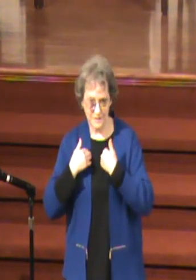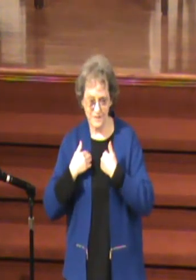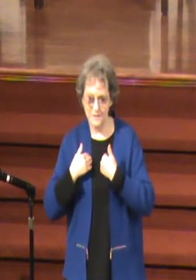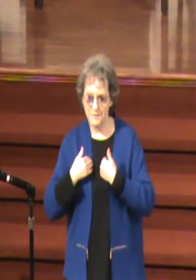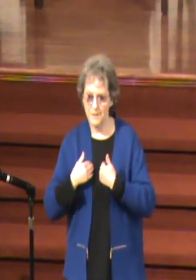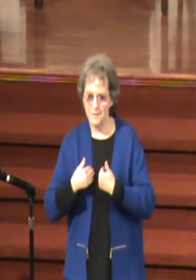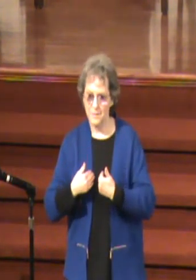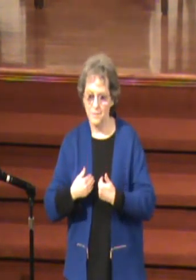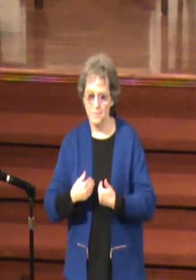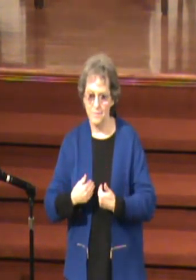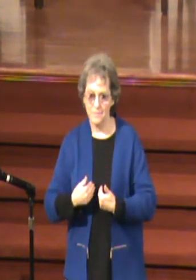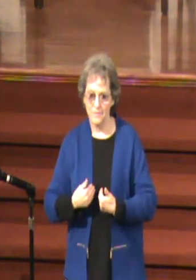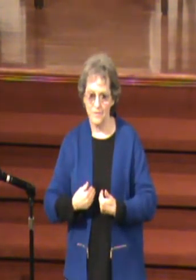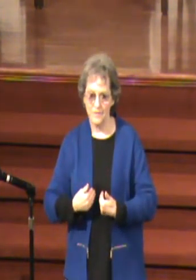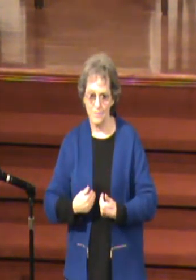watches. He watches me.